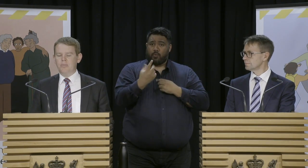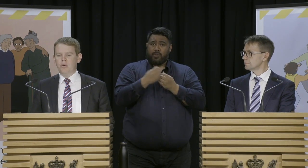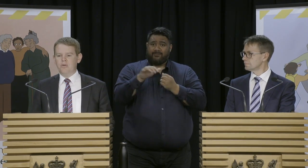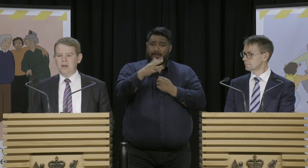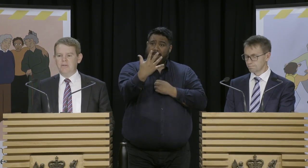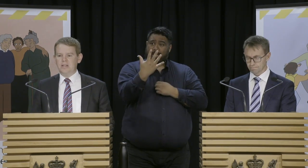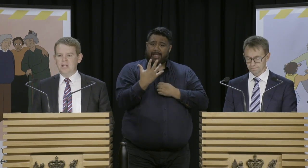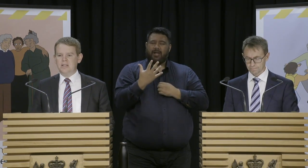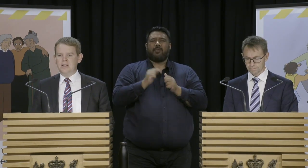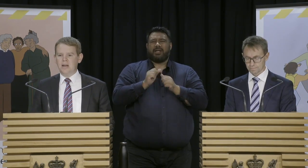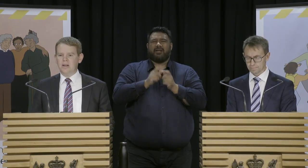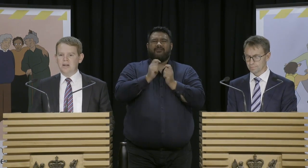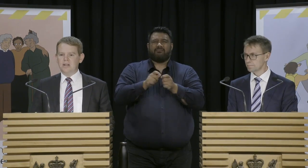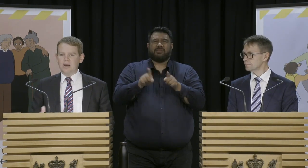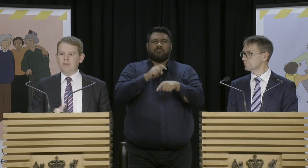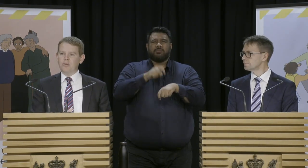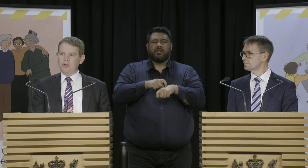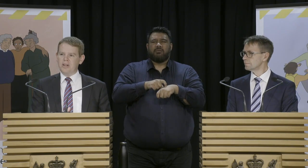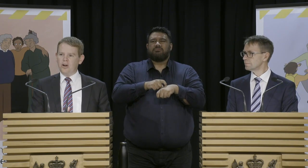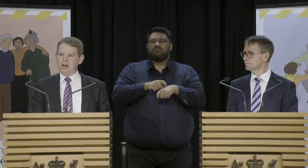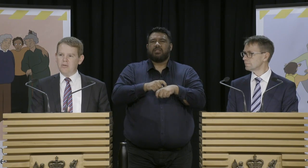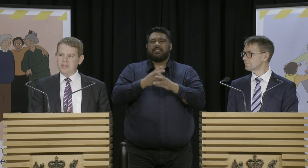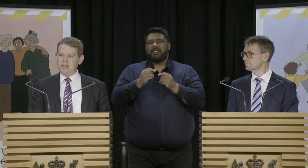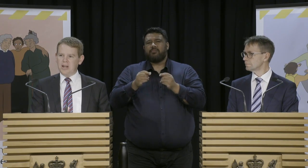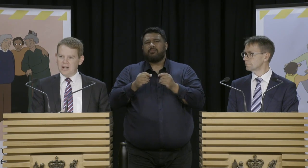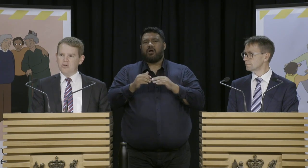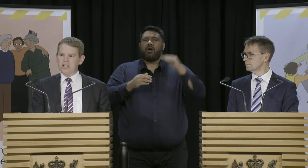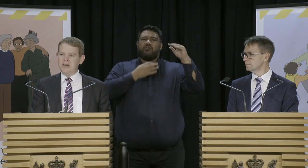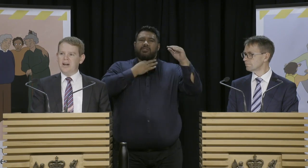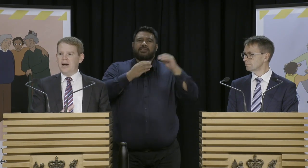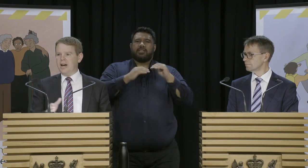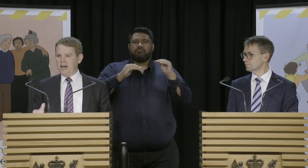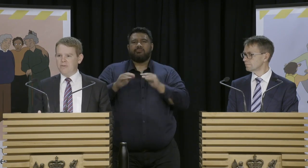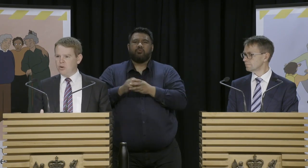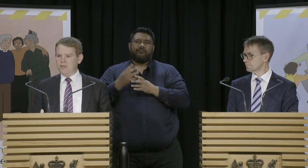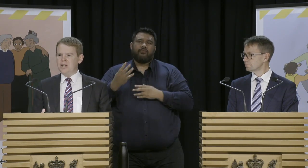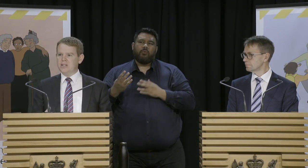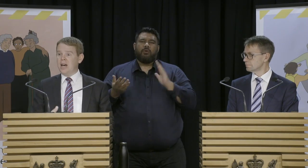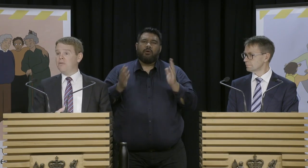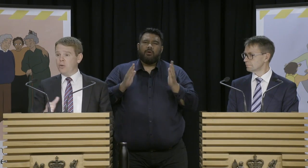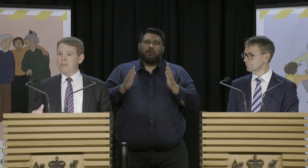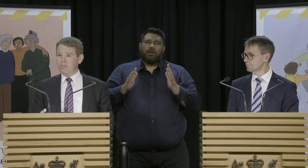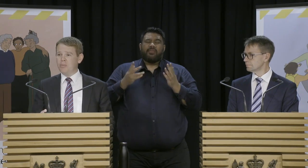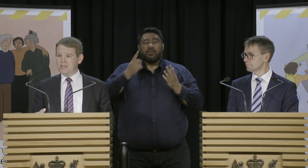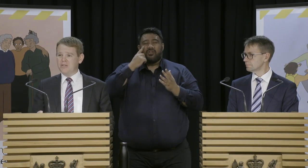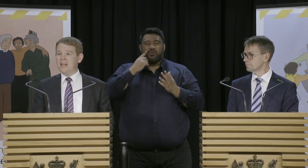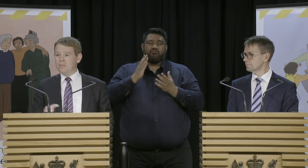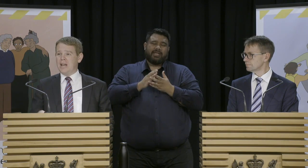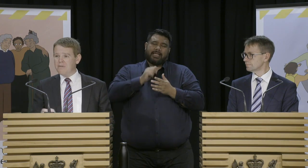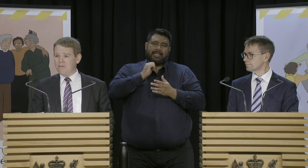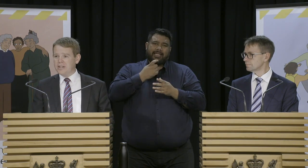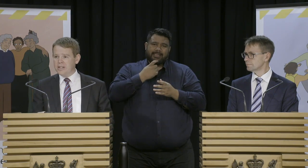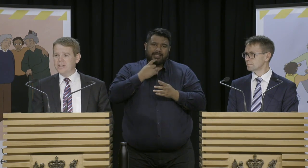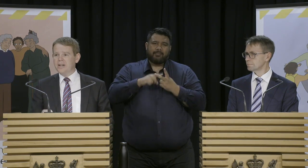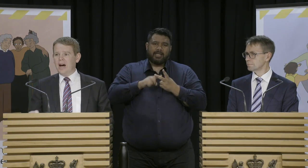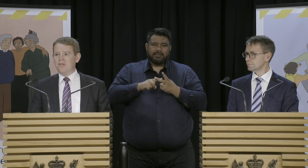who have been vaccinated together, some of whom are in that higher risk category, and for convenience and for the purposes of getting them to